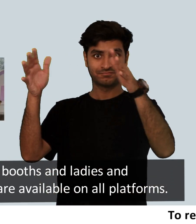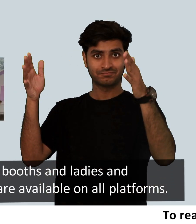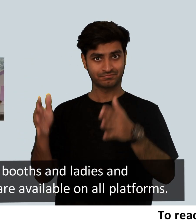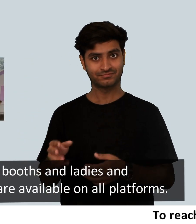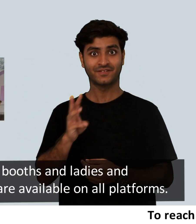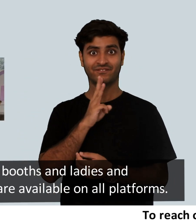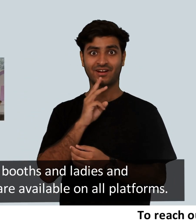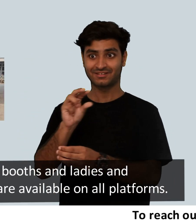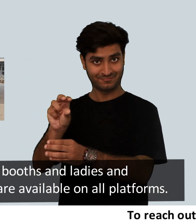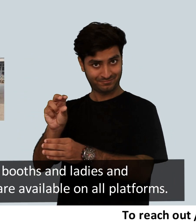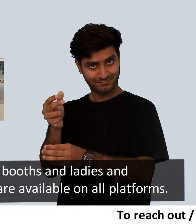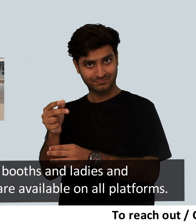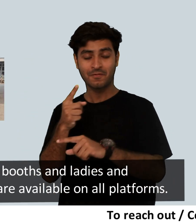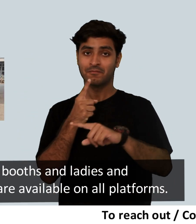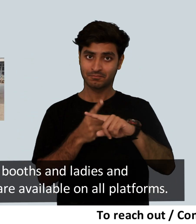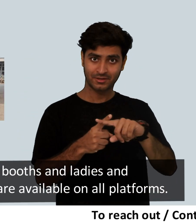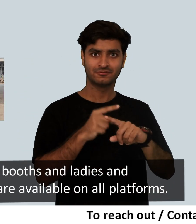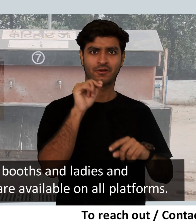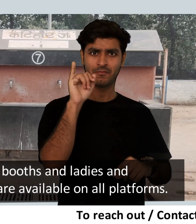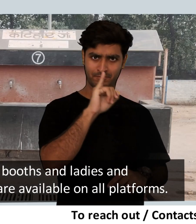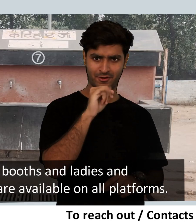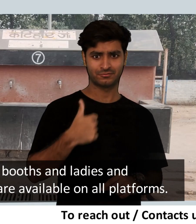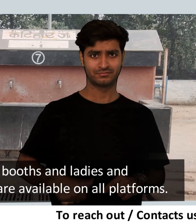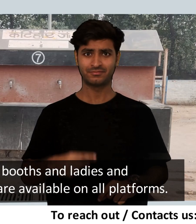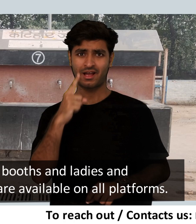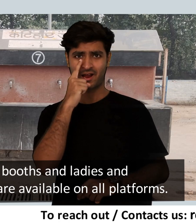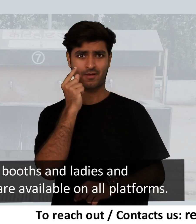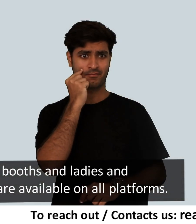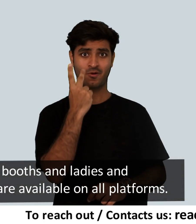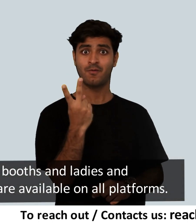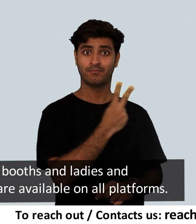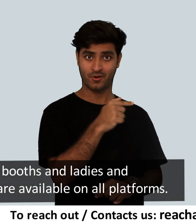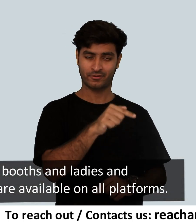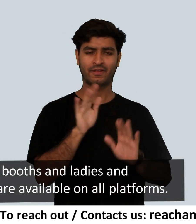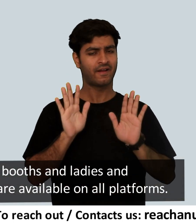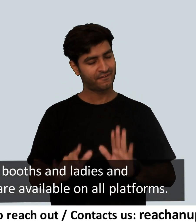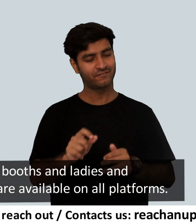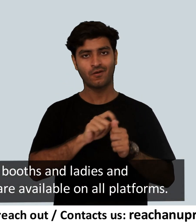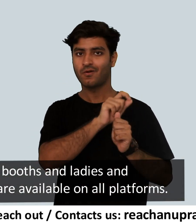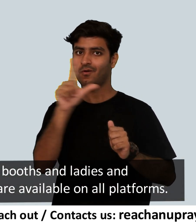Water booths and ladies and gents toilets are available on all platforms.